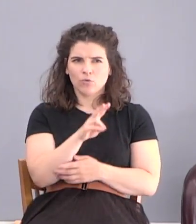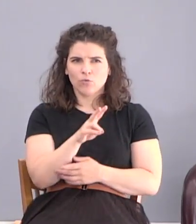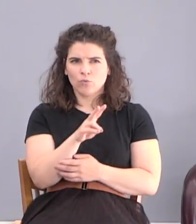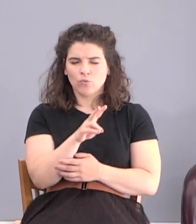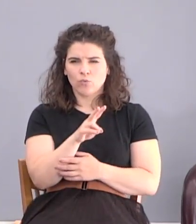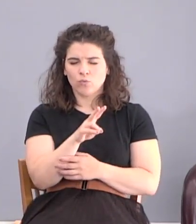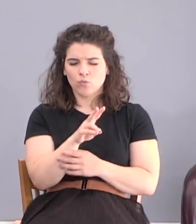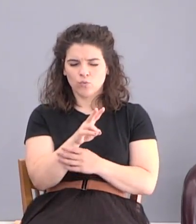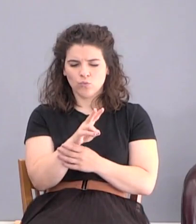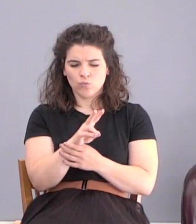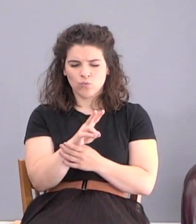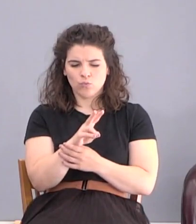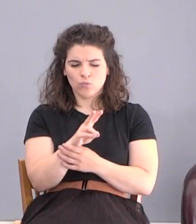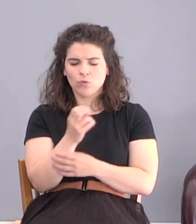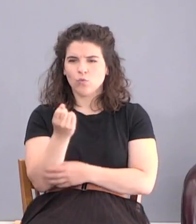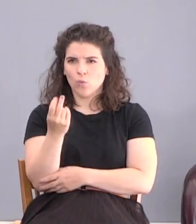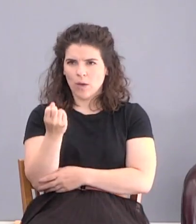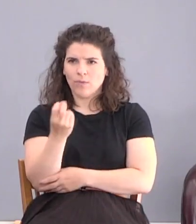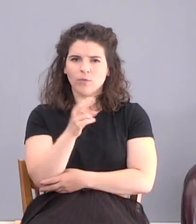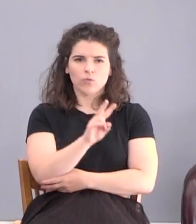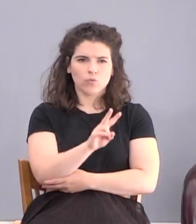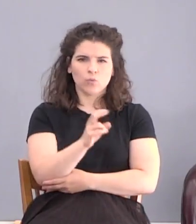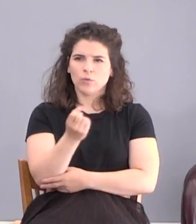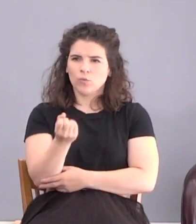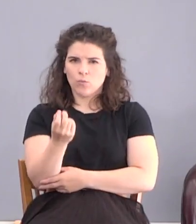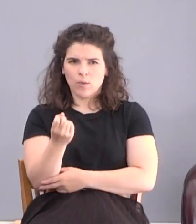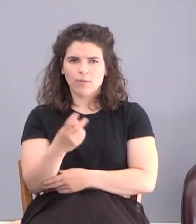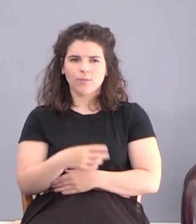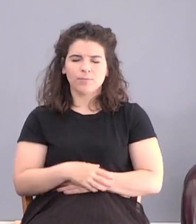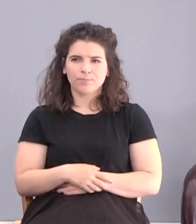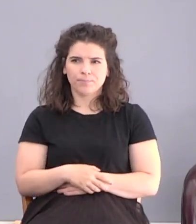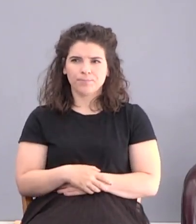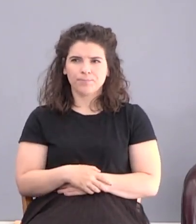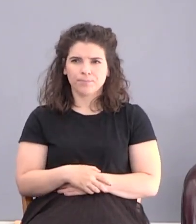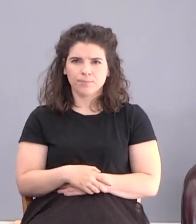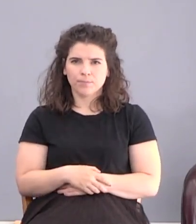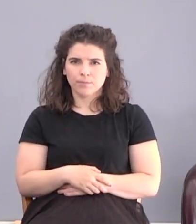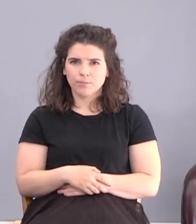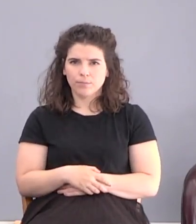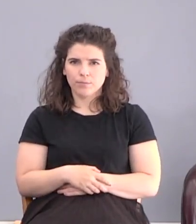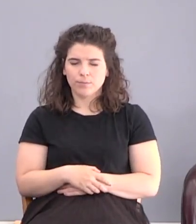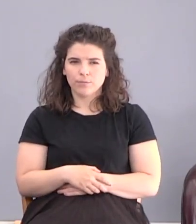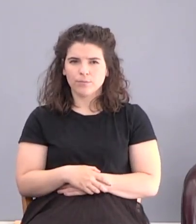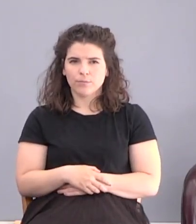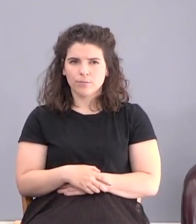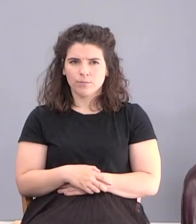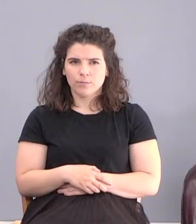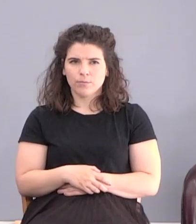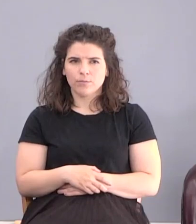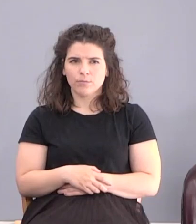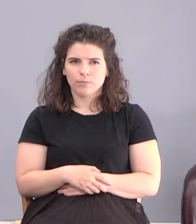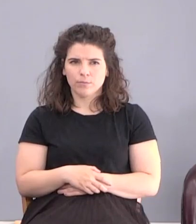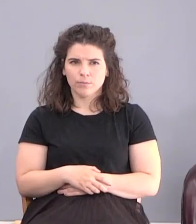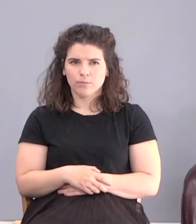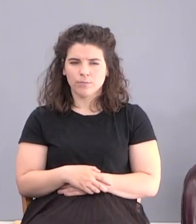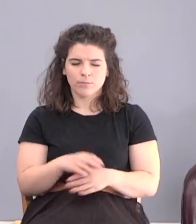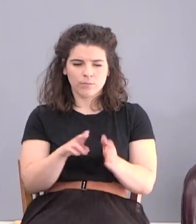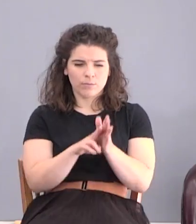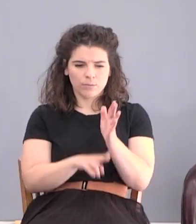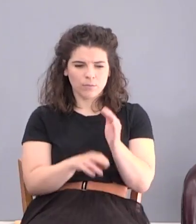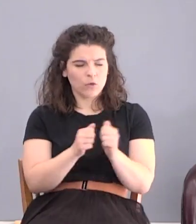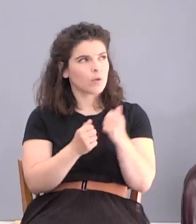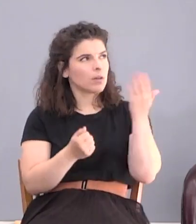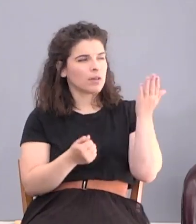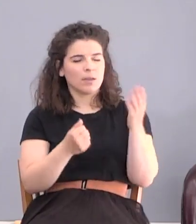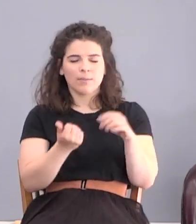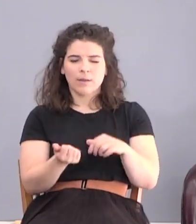verse 12, Colossians 2 and verse 12. Buried with him in